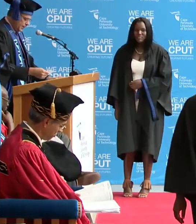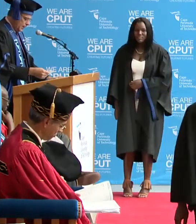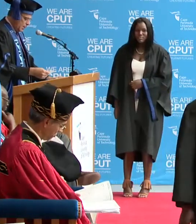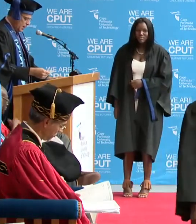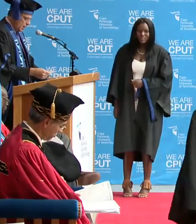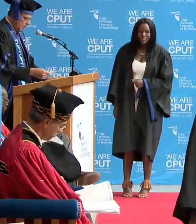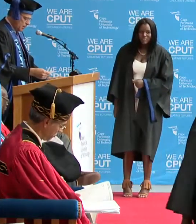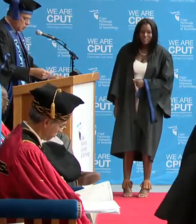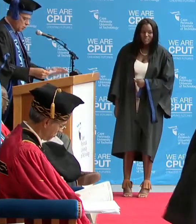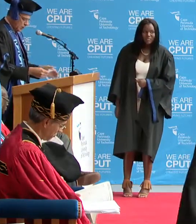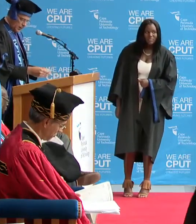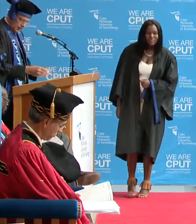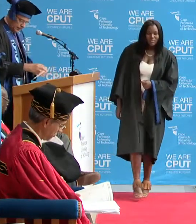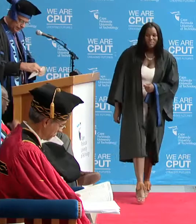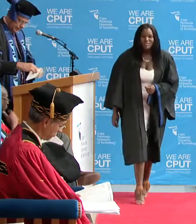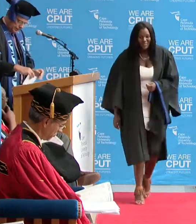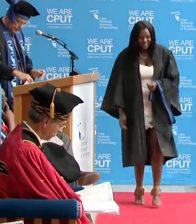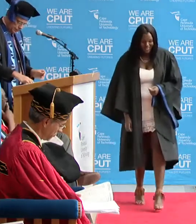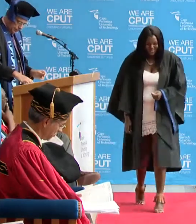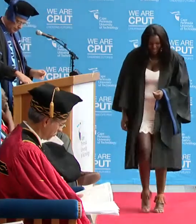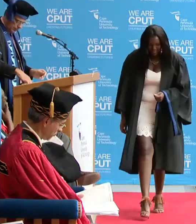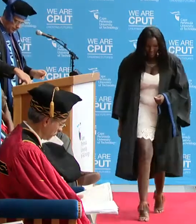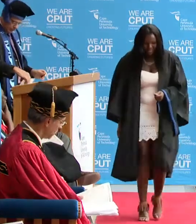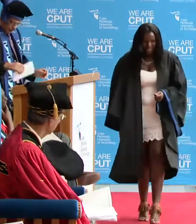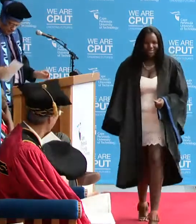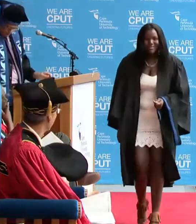Sandy Siwe Mankuza.